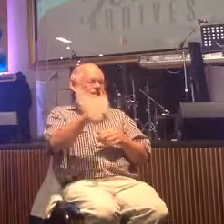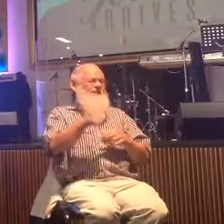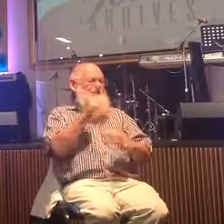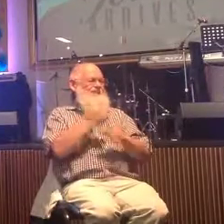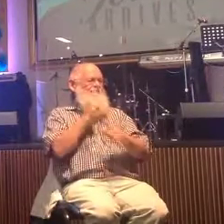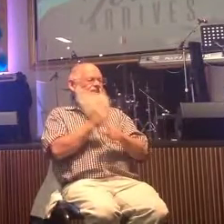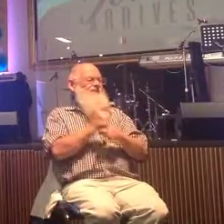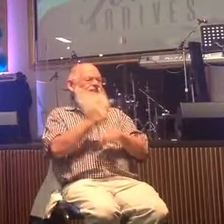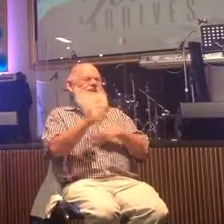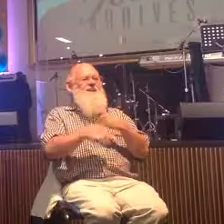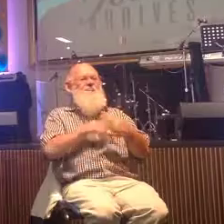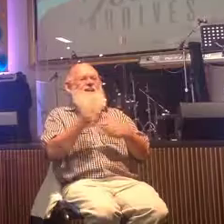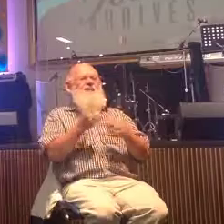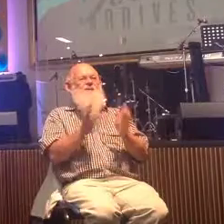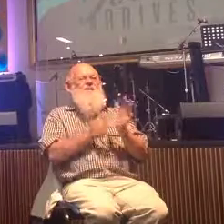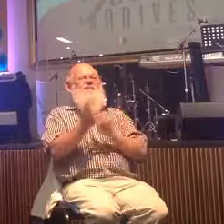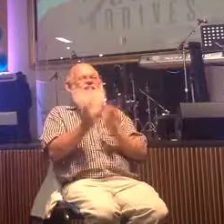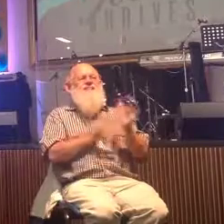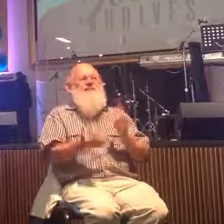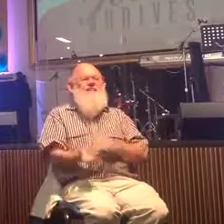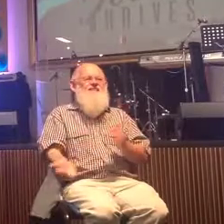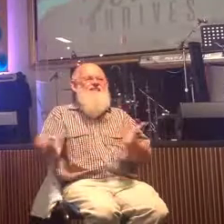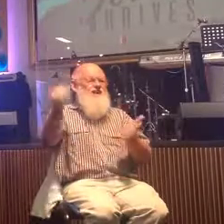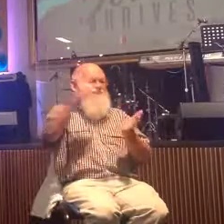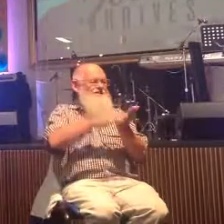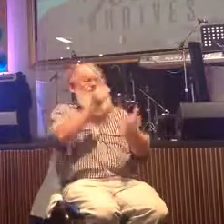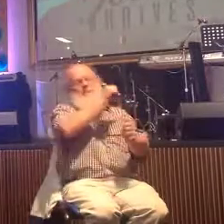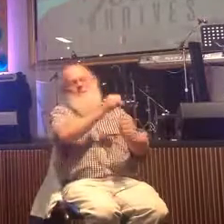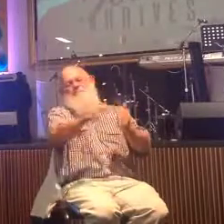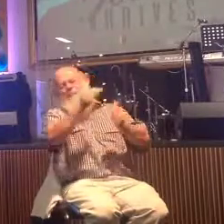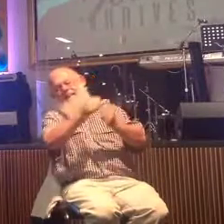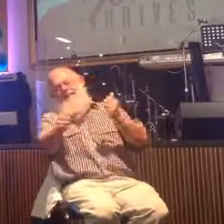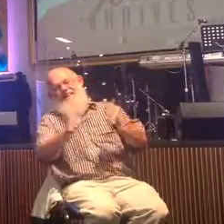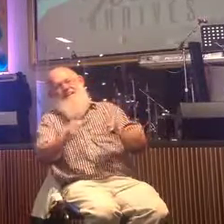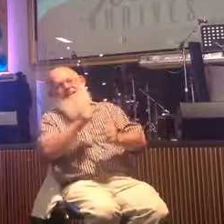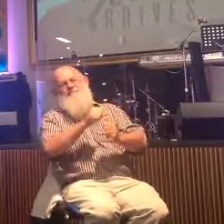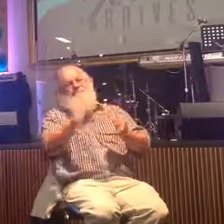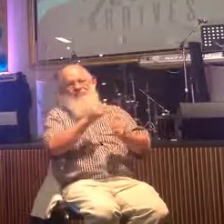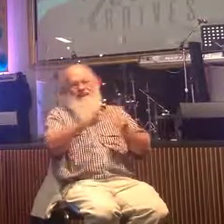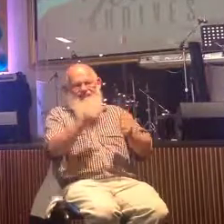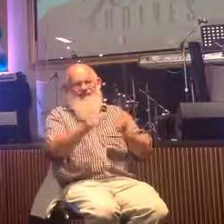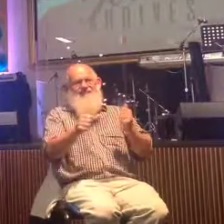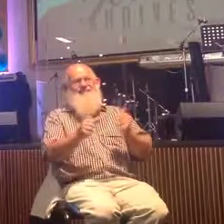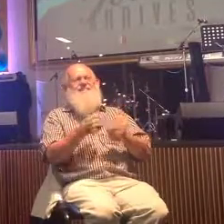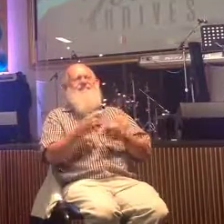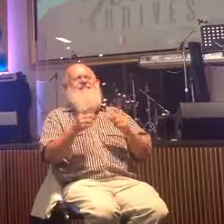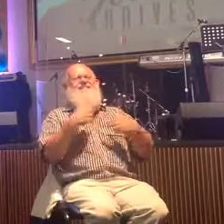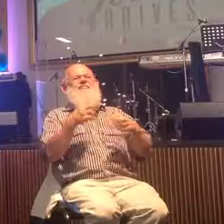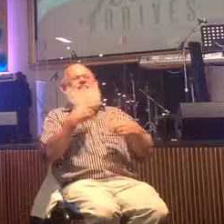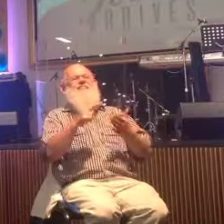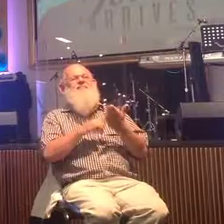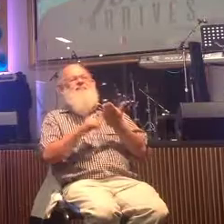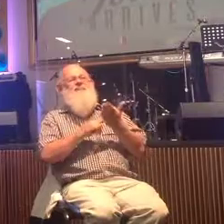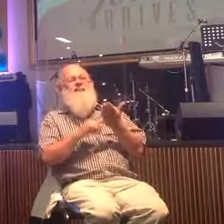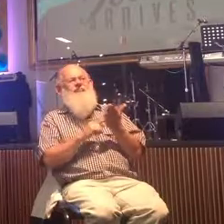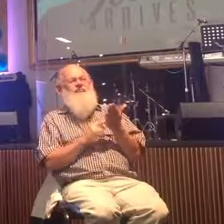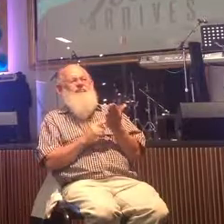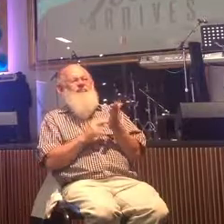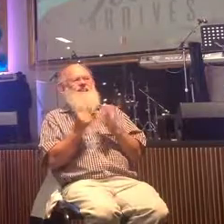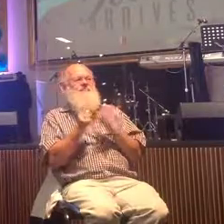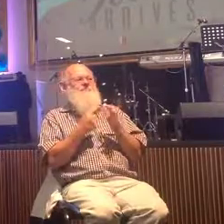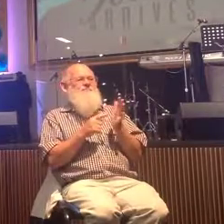arrives. It's going to be even better than Dr. Chock. And we're going to read a passage